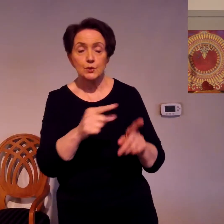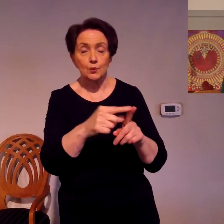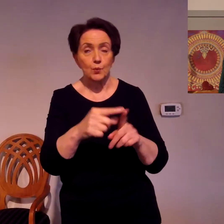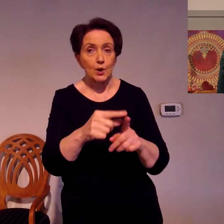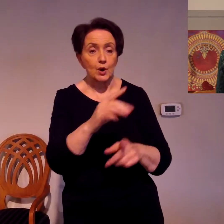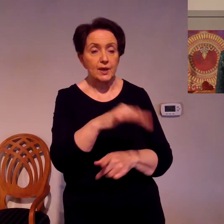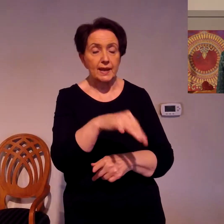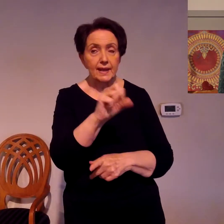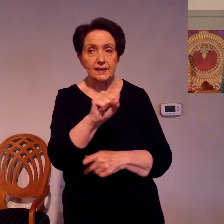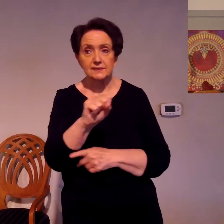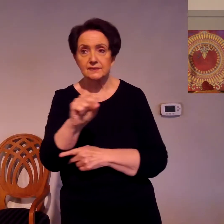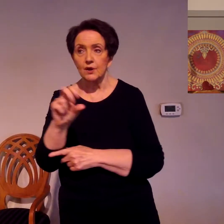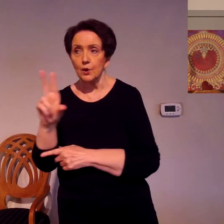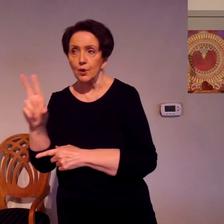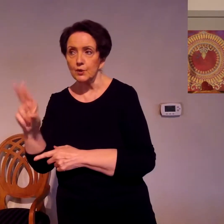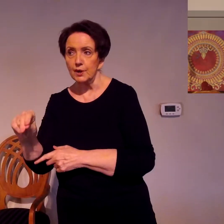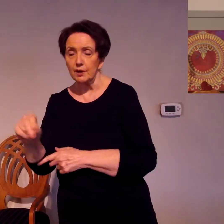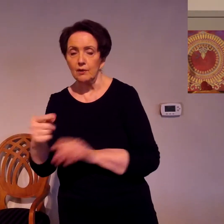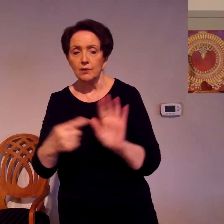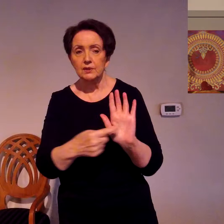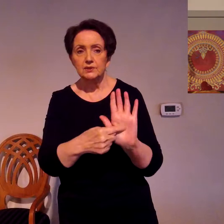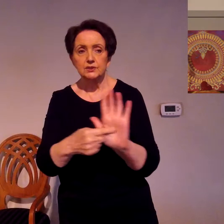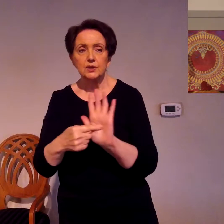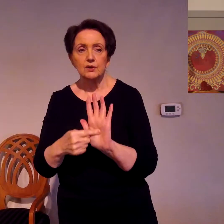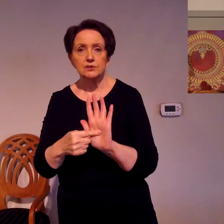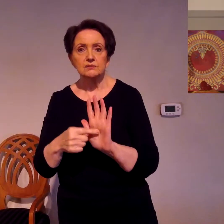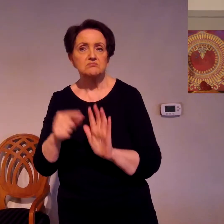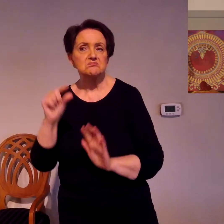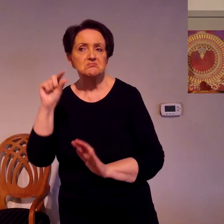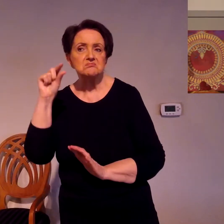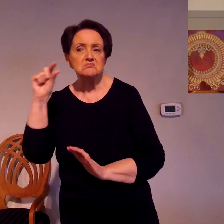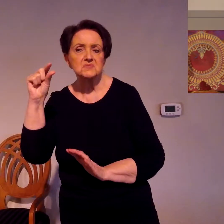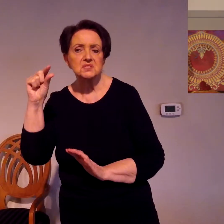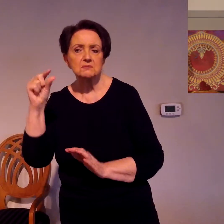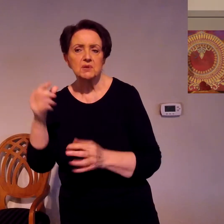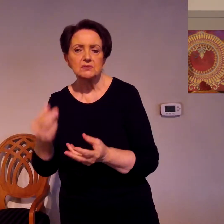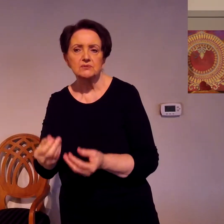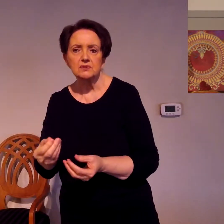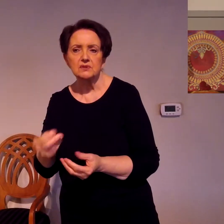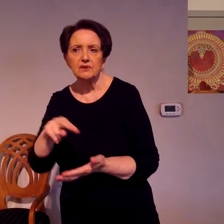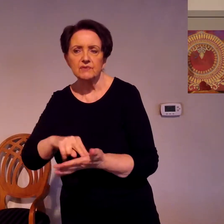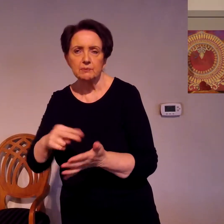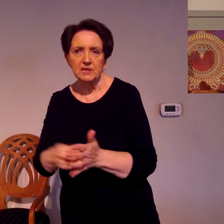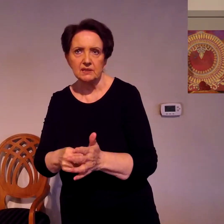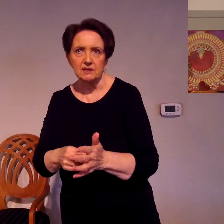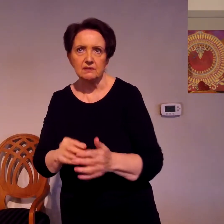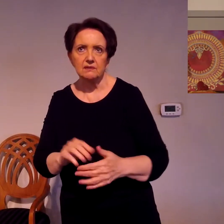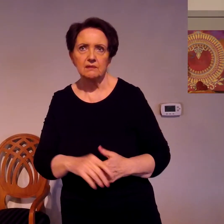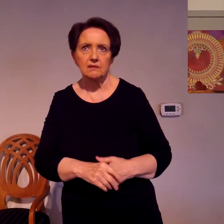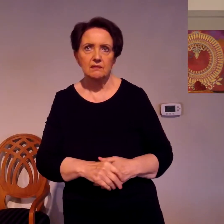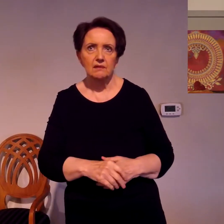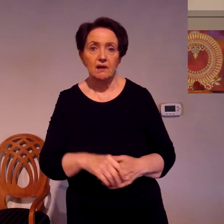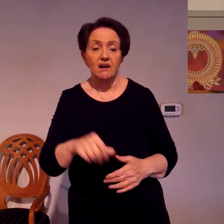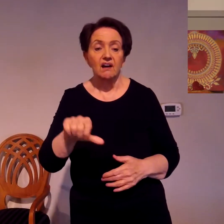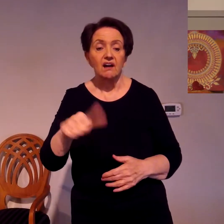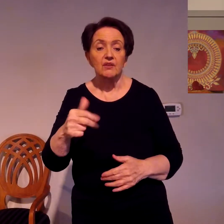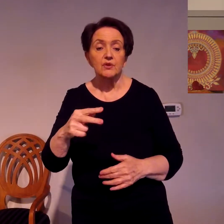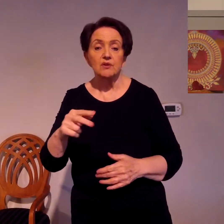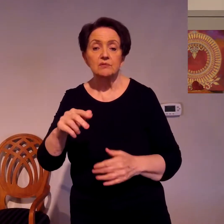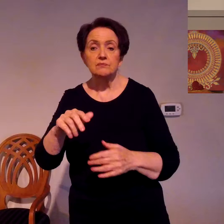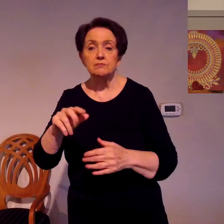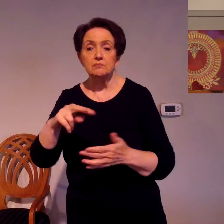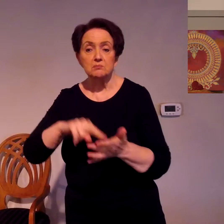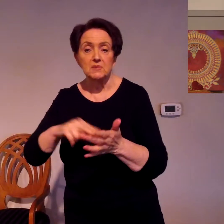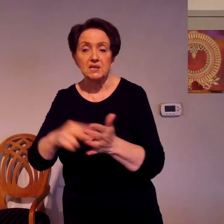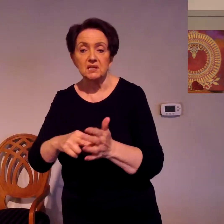is only conveying a small portion of what you mean. A whole boatload of other meaning is being